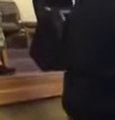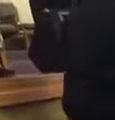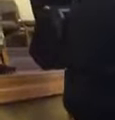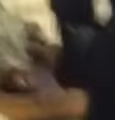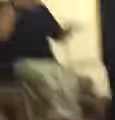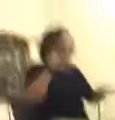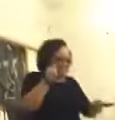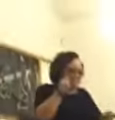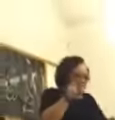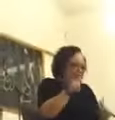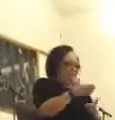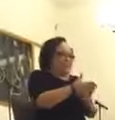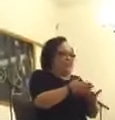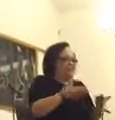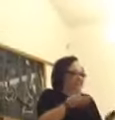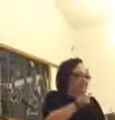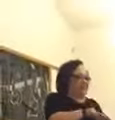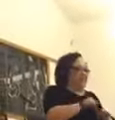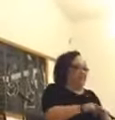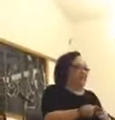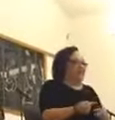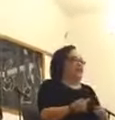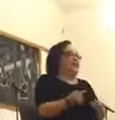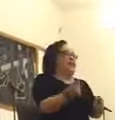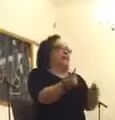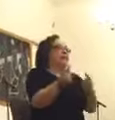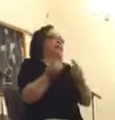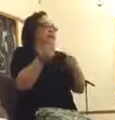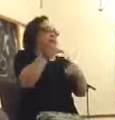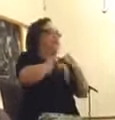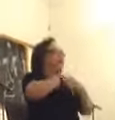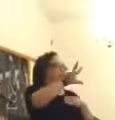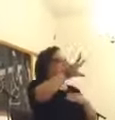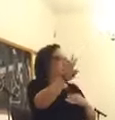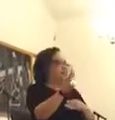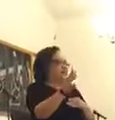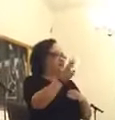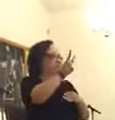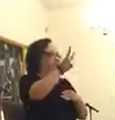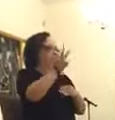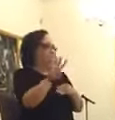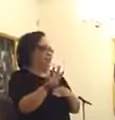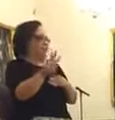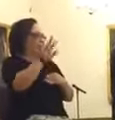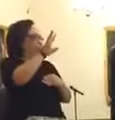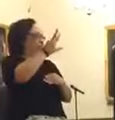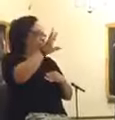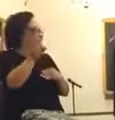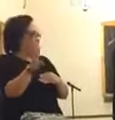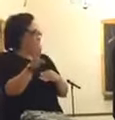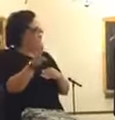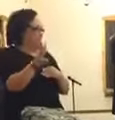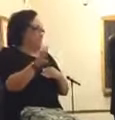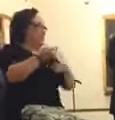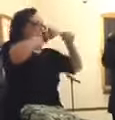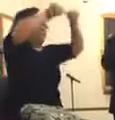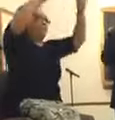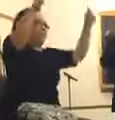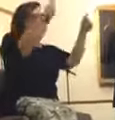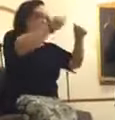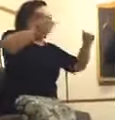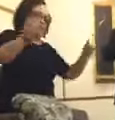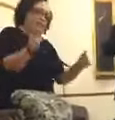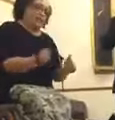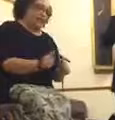you gotta say, I'm not gonna be moved by that. Sometimes it shows up with gleam like silver and gold to